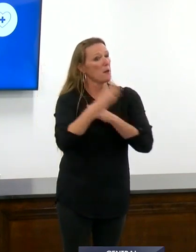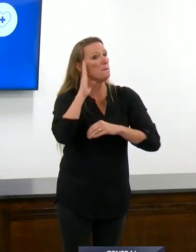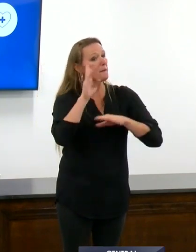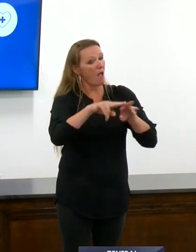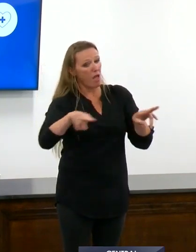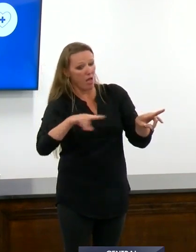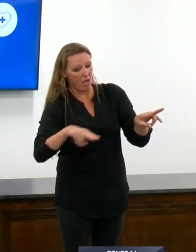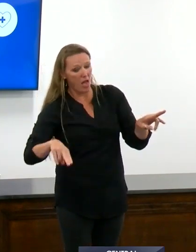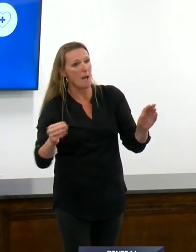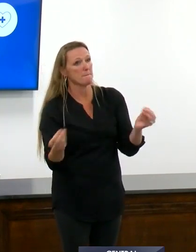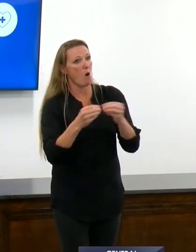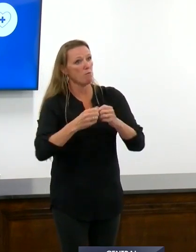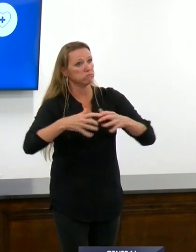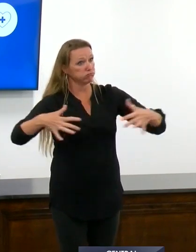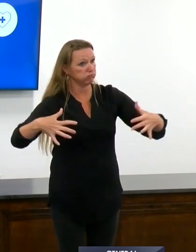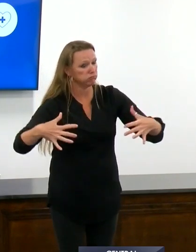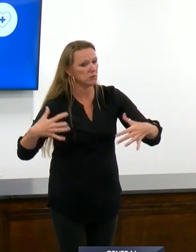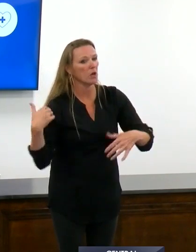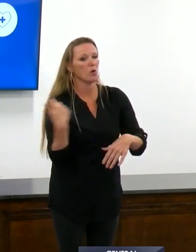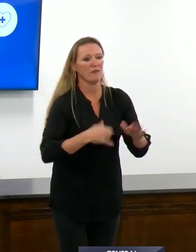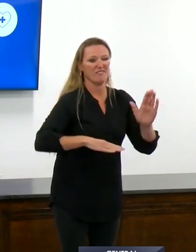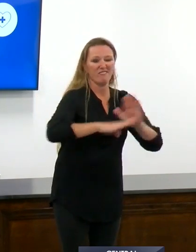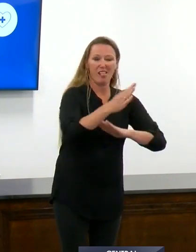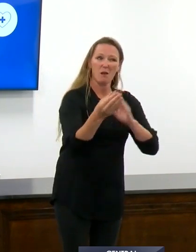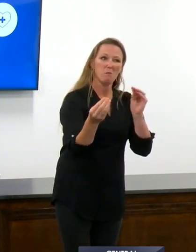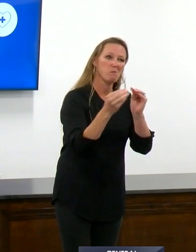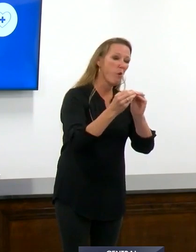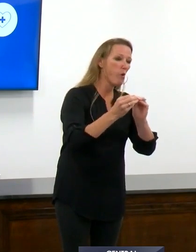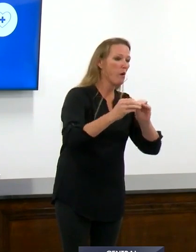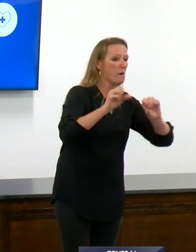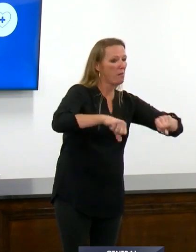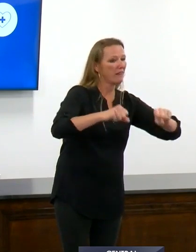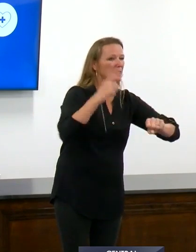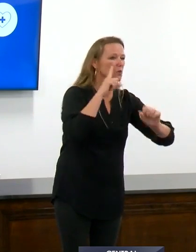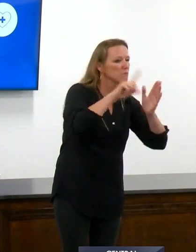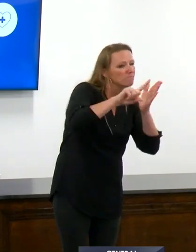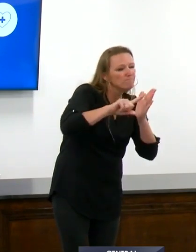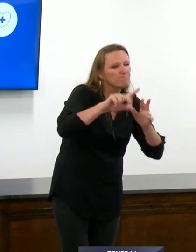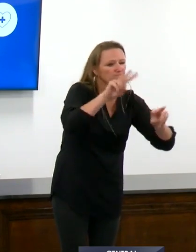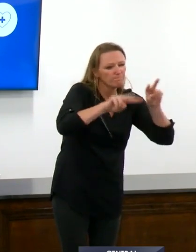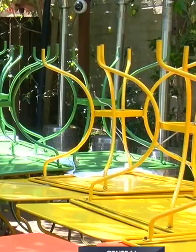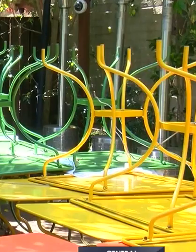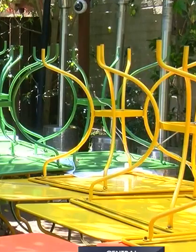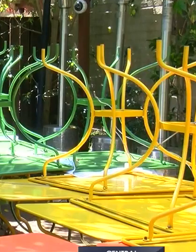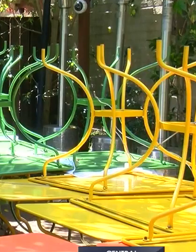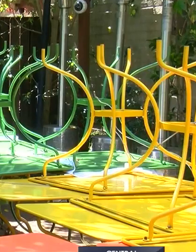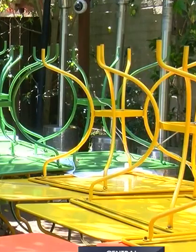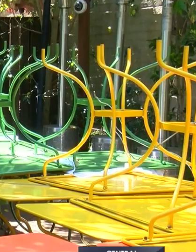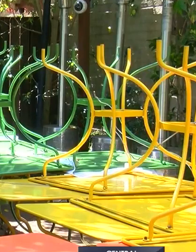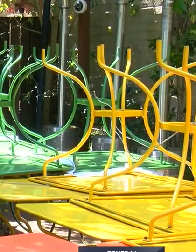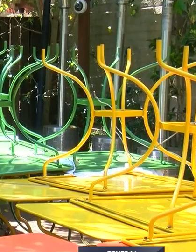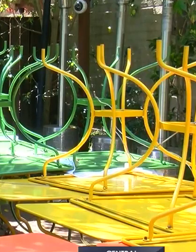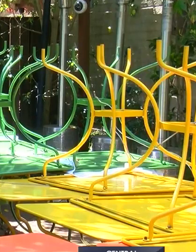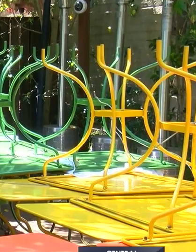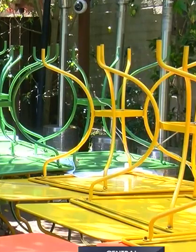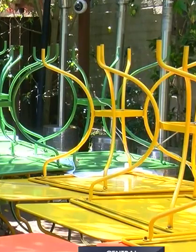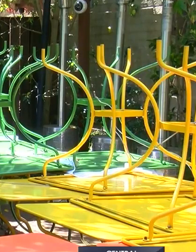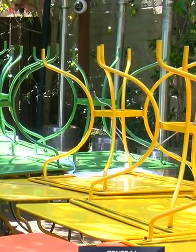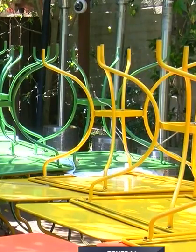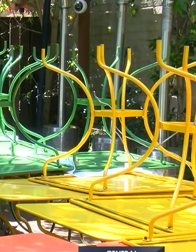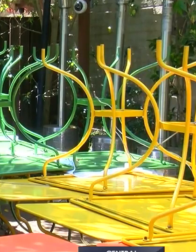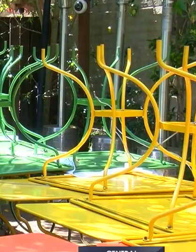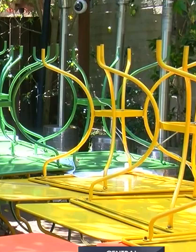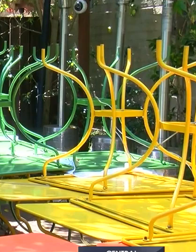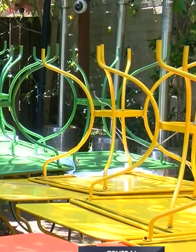trace for the disease. And we have the personal protective equipment necessary to manage the spread. If the county enters phase one in